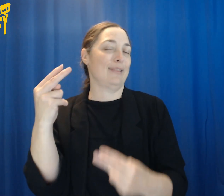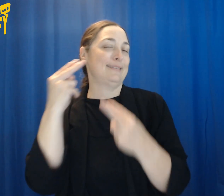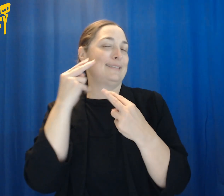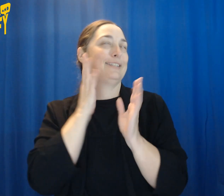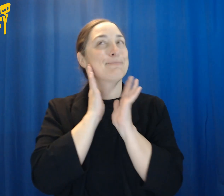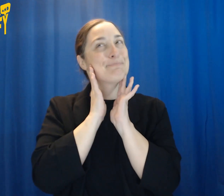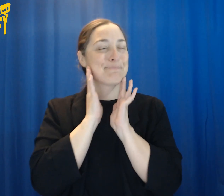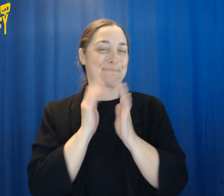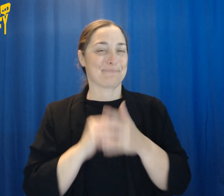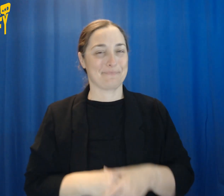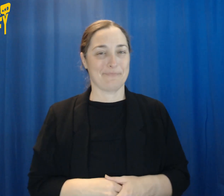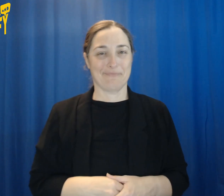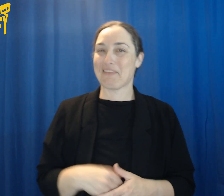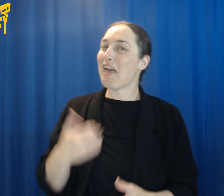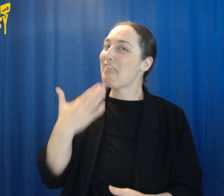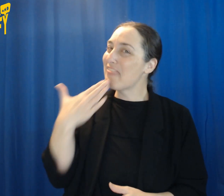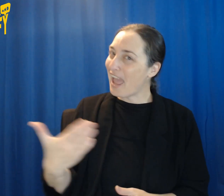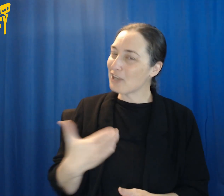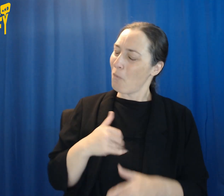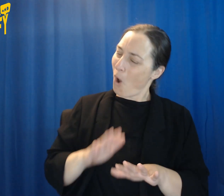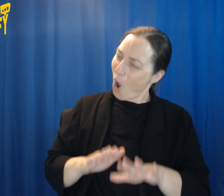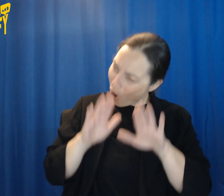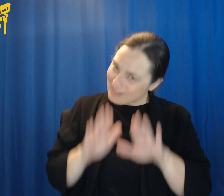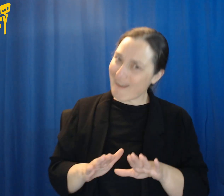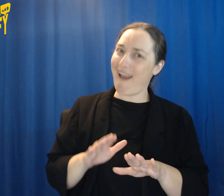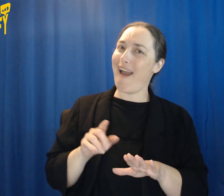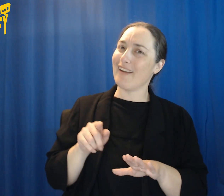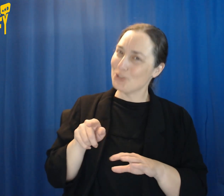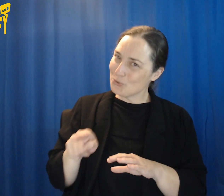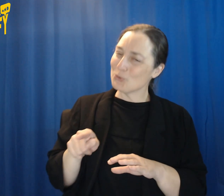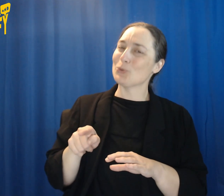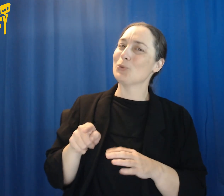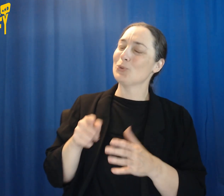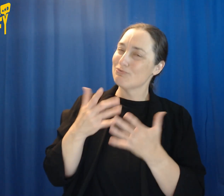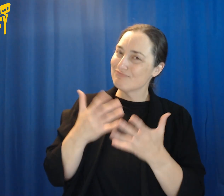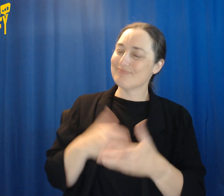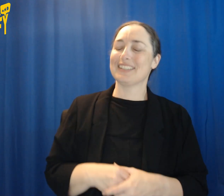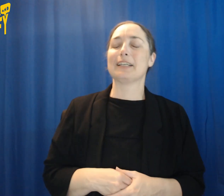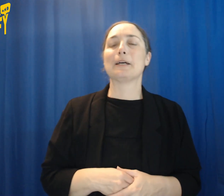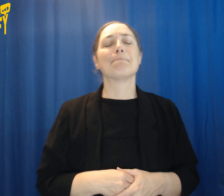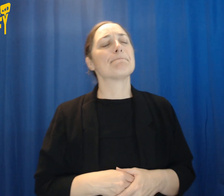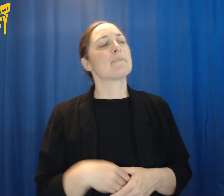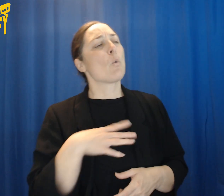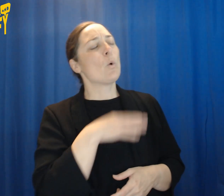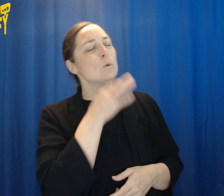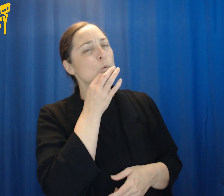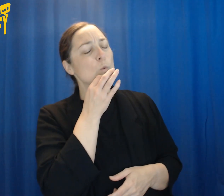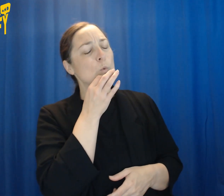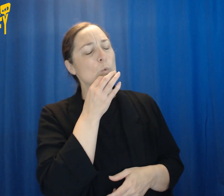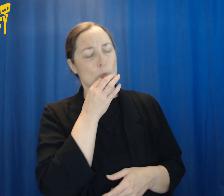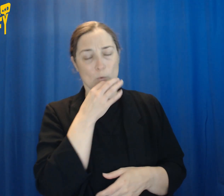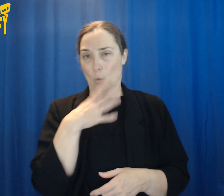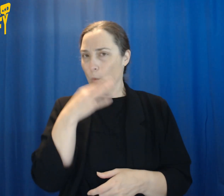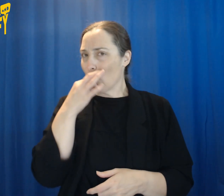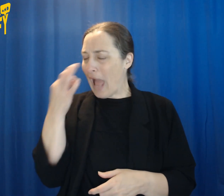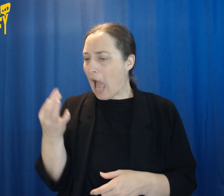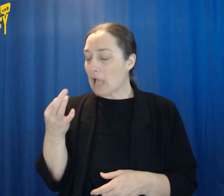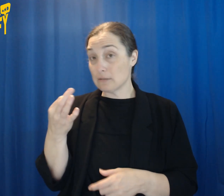good. Thank you. I'm honored. You're welcome. I wanted to ask how people can support you